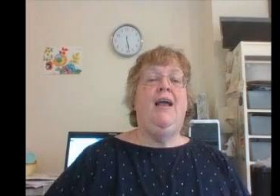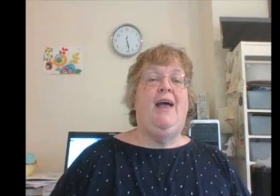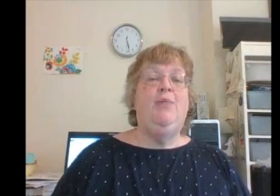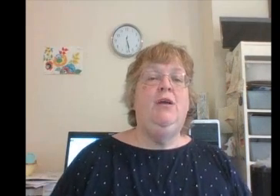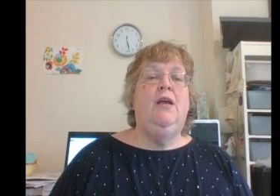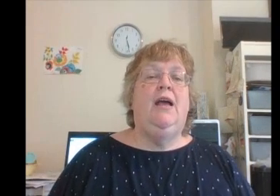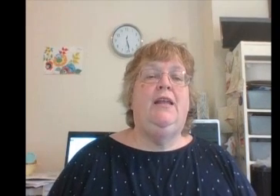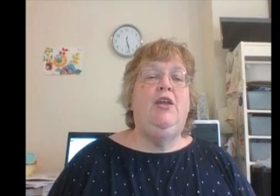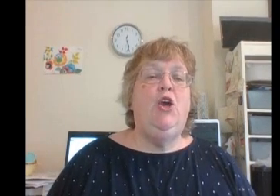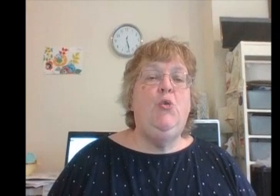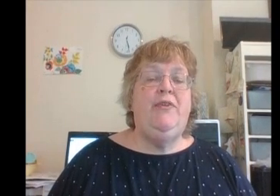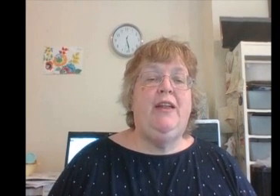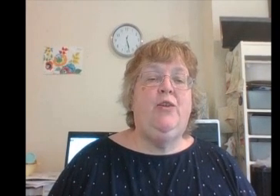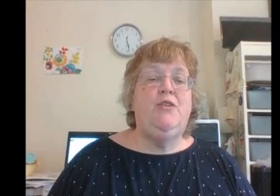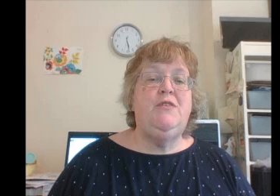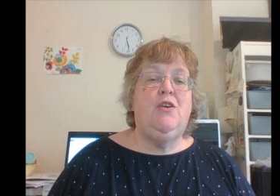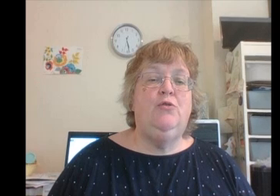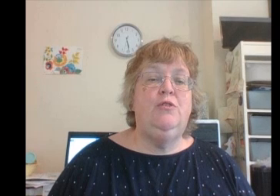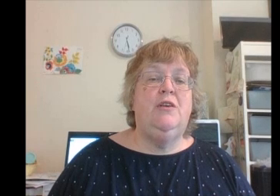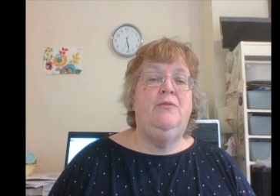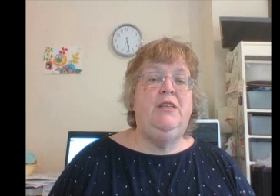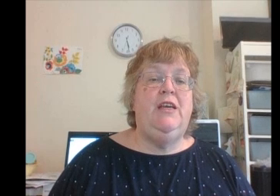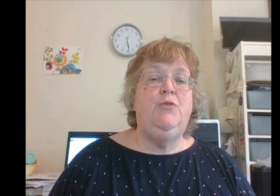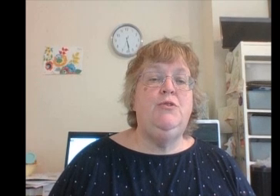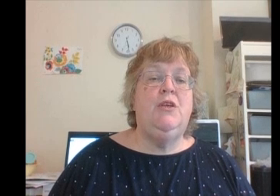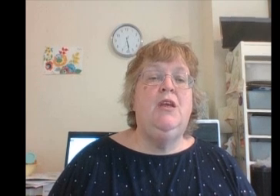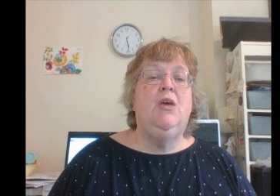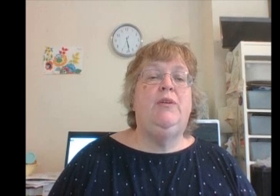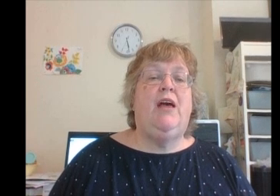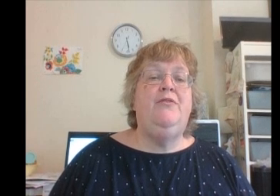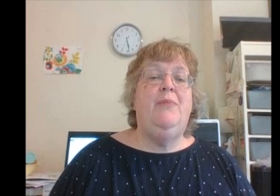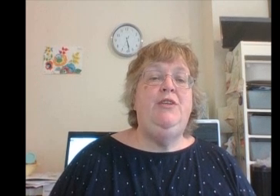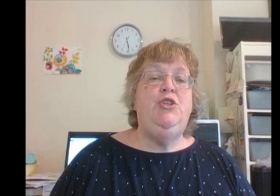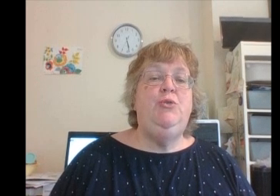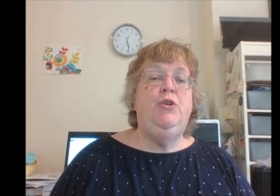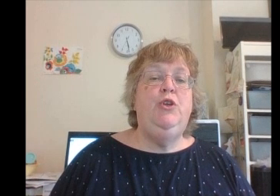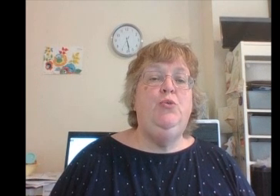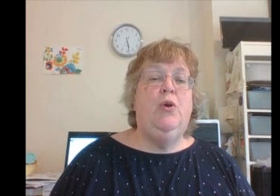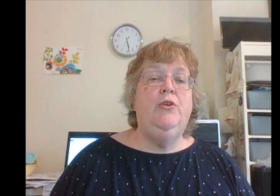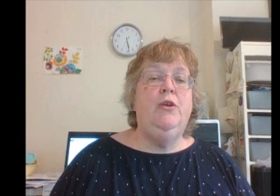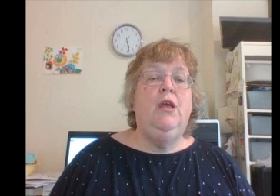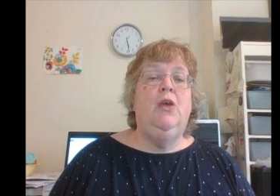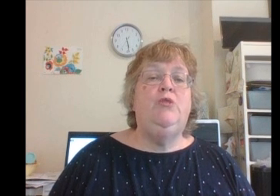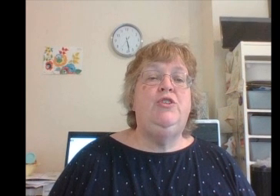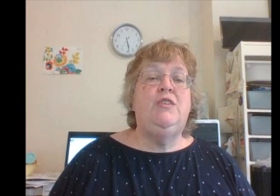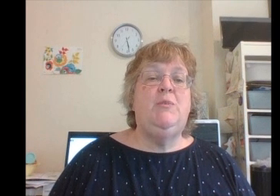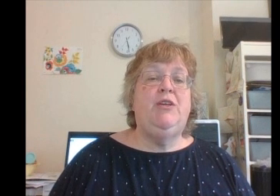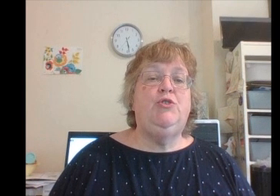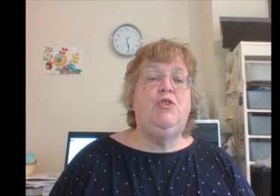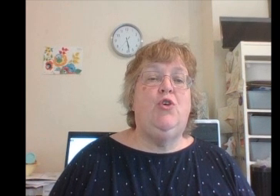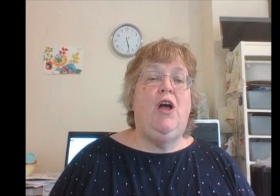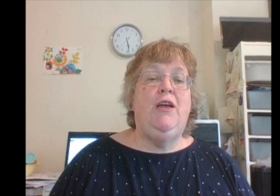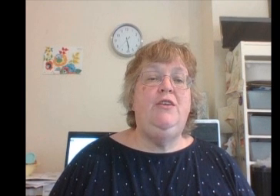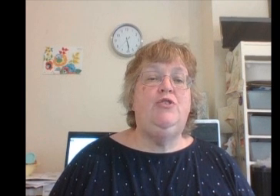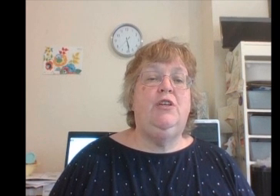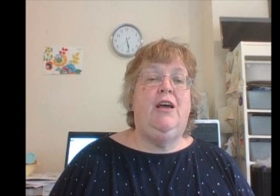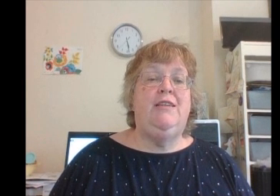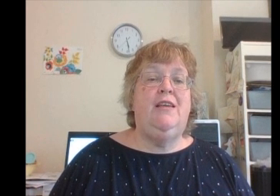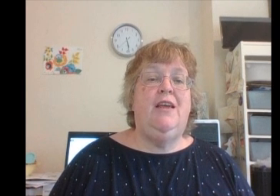am, and I know we've had lots of songs and videos, but I've made you a new one, which is a special song I used to like singing